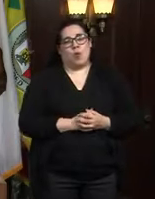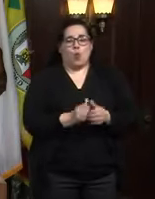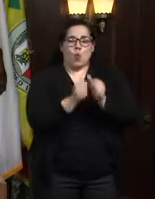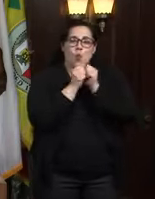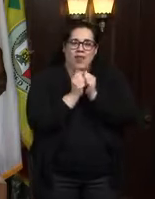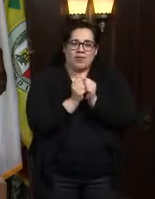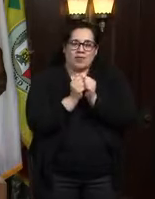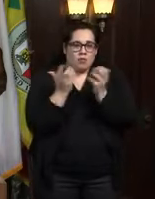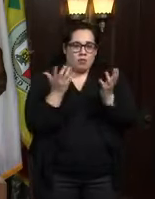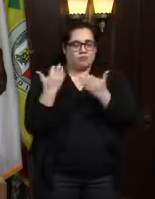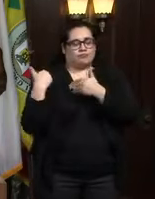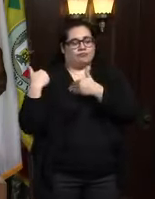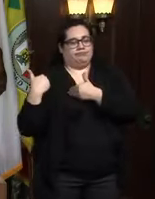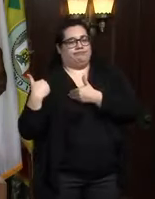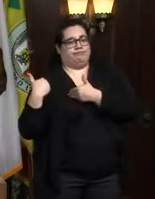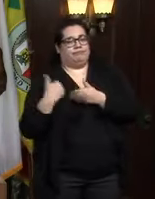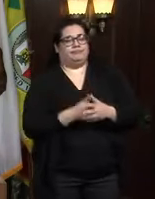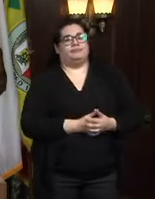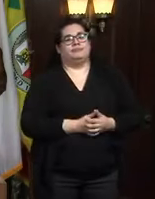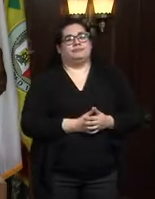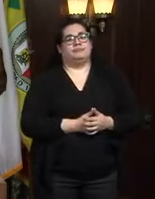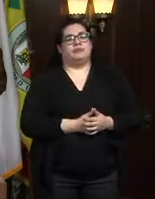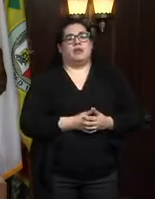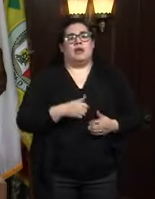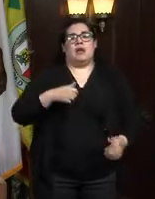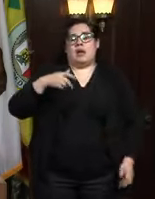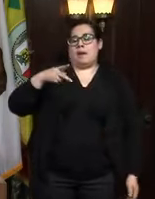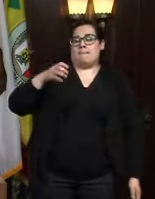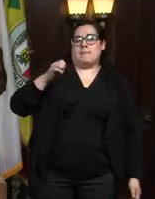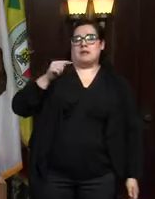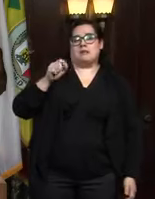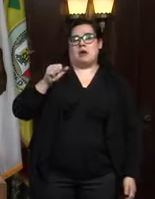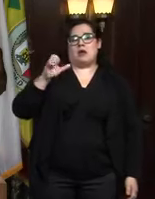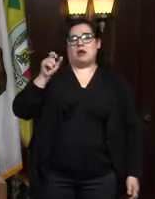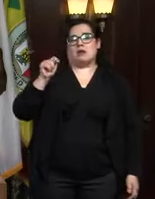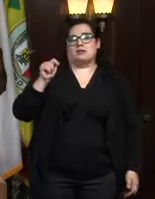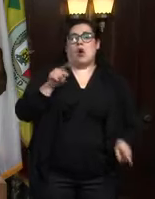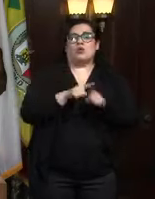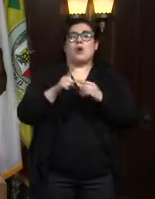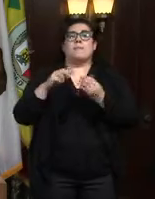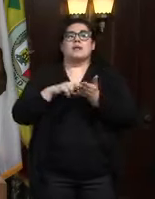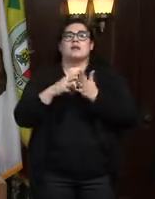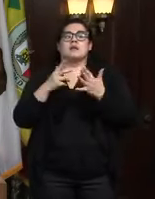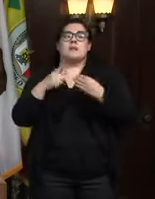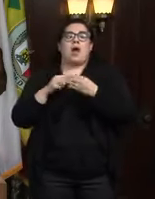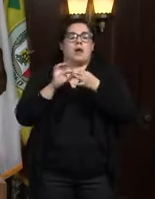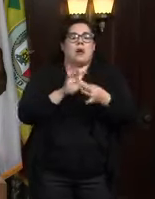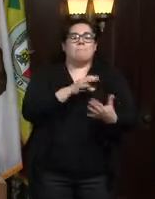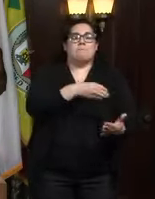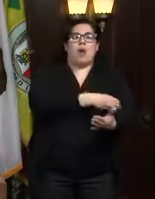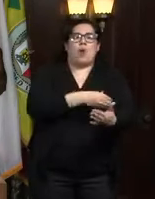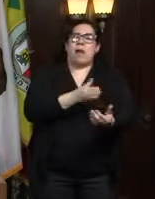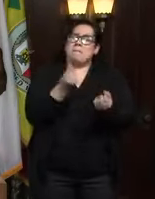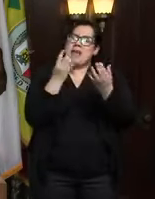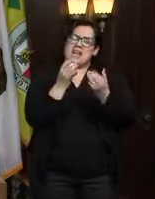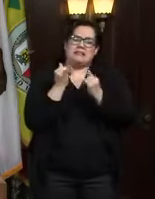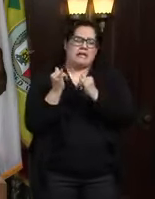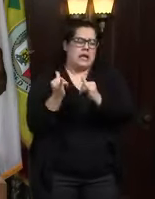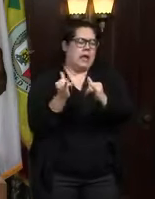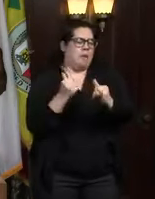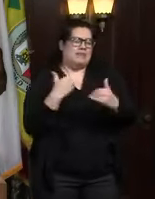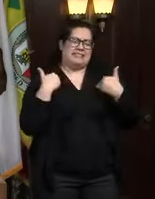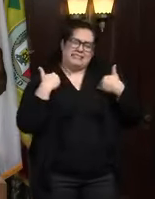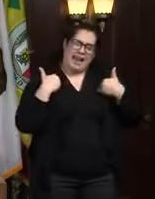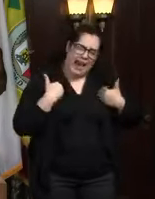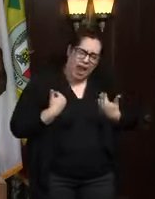with responsibility. Pentecost is also about power. And like many of you, I am tired